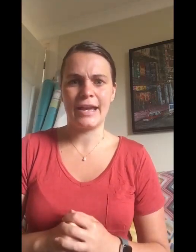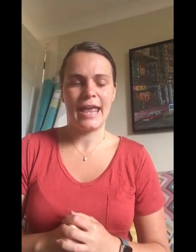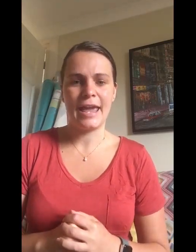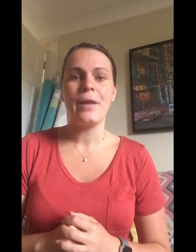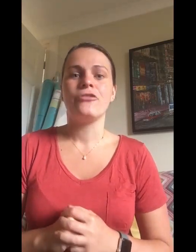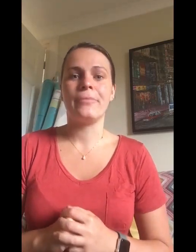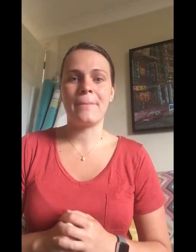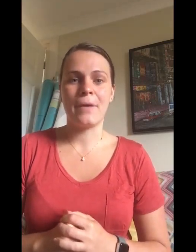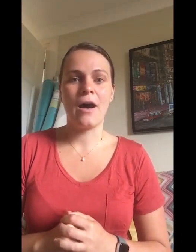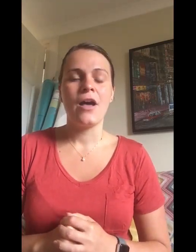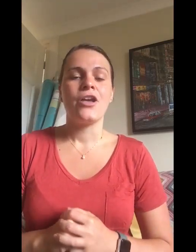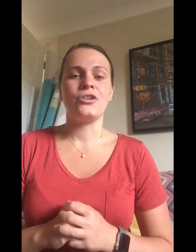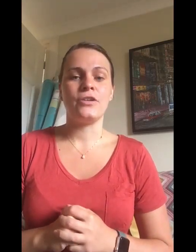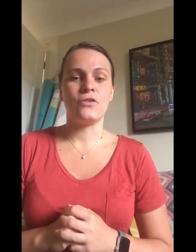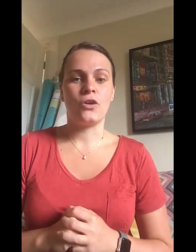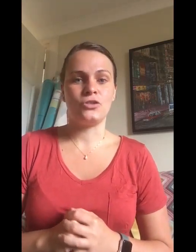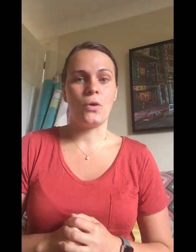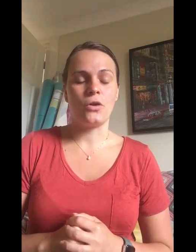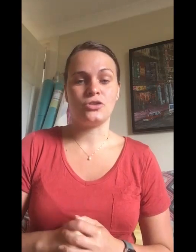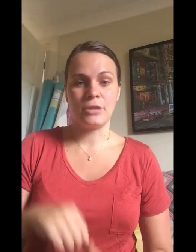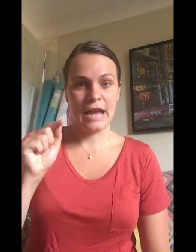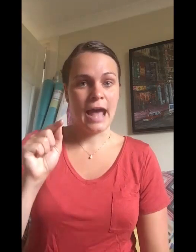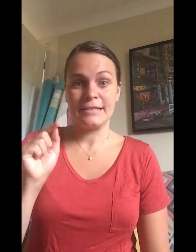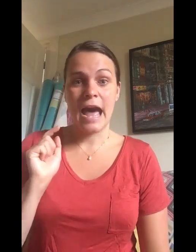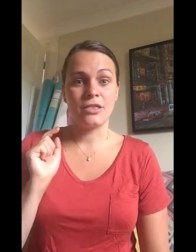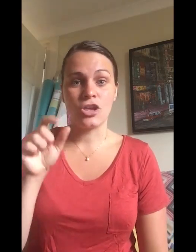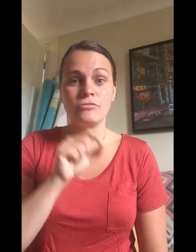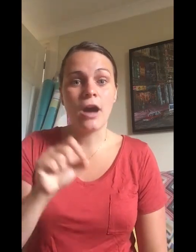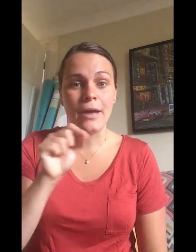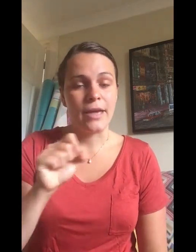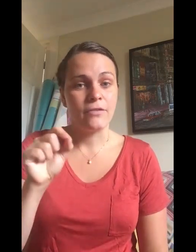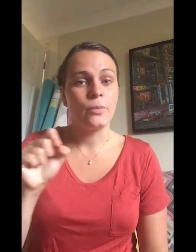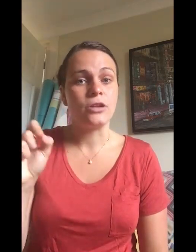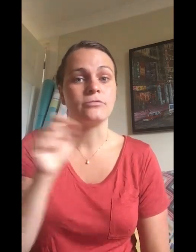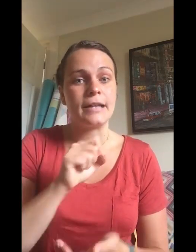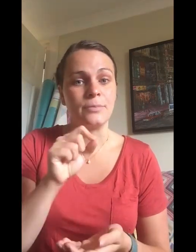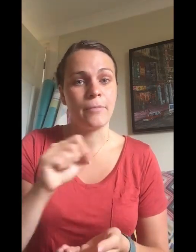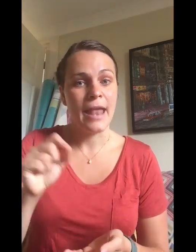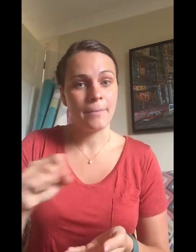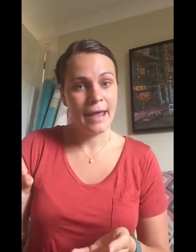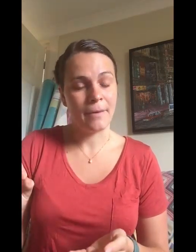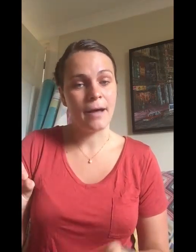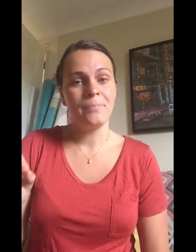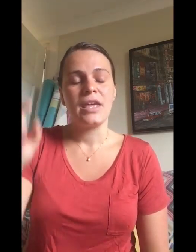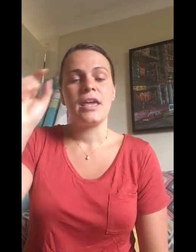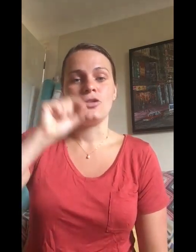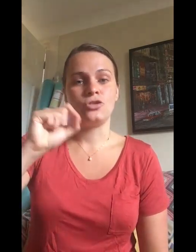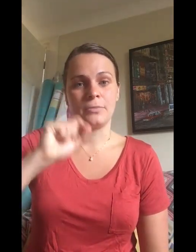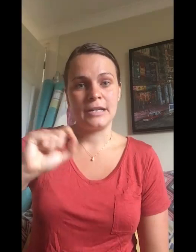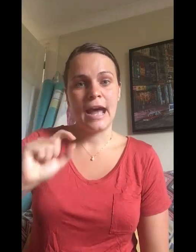quickly, remember you've got your dominant hands, the hand that you write with when you're writing with a pen and paper. Your dominant hand is